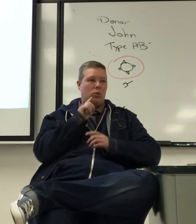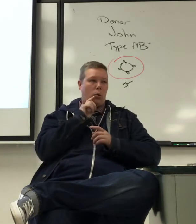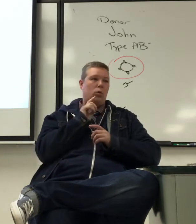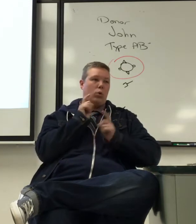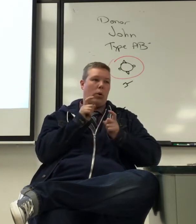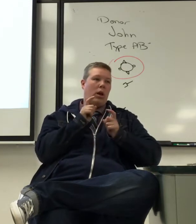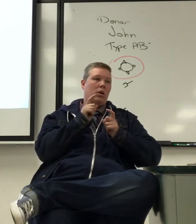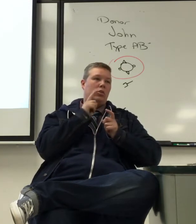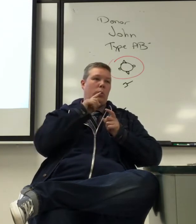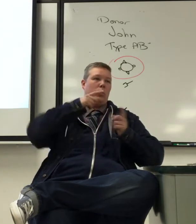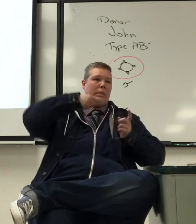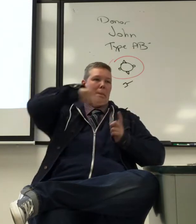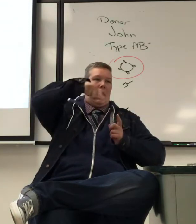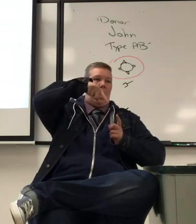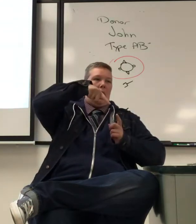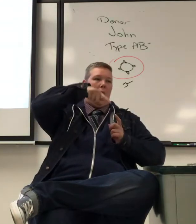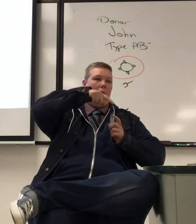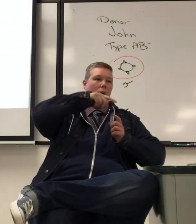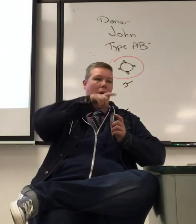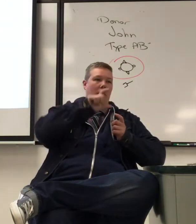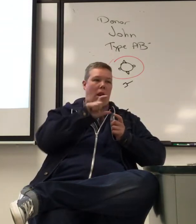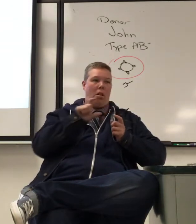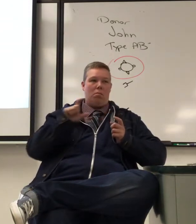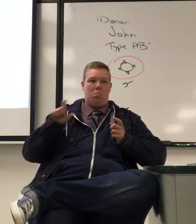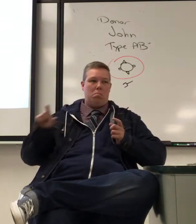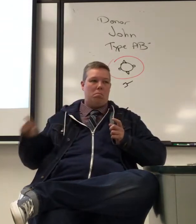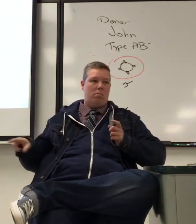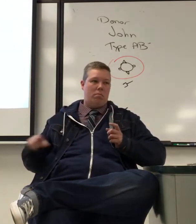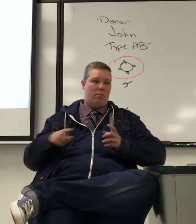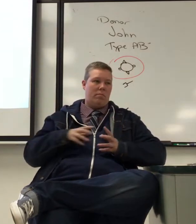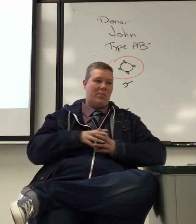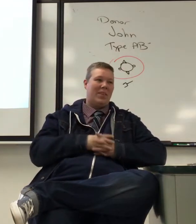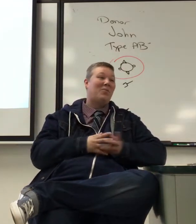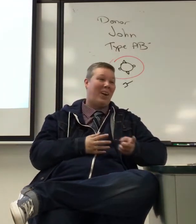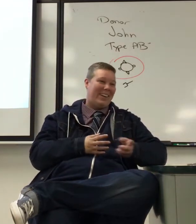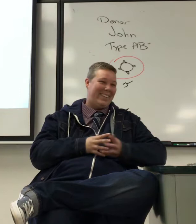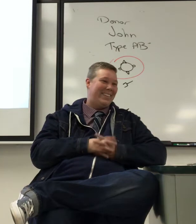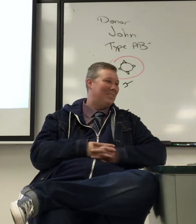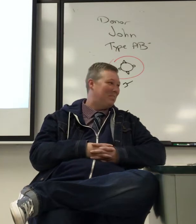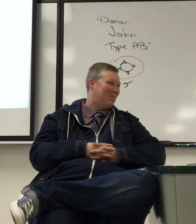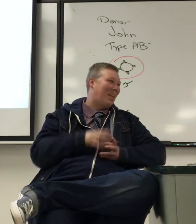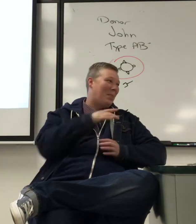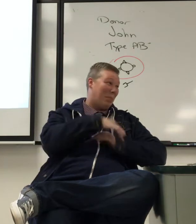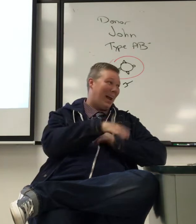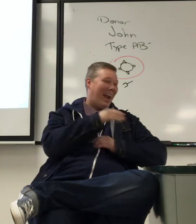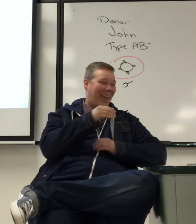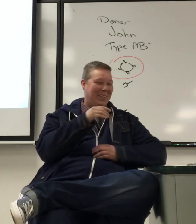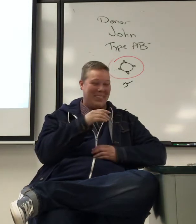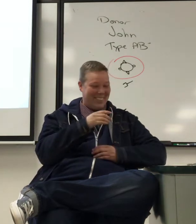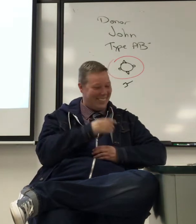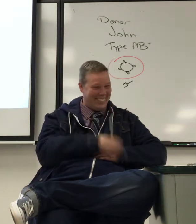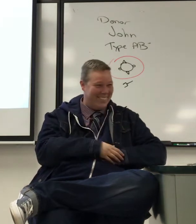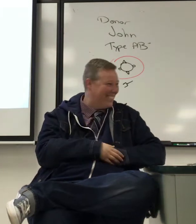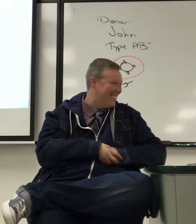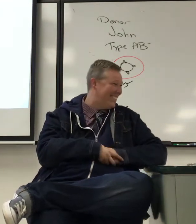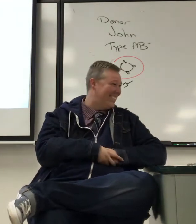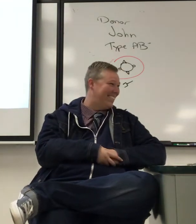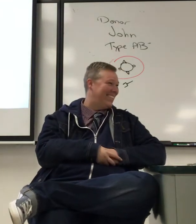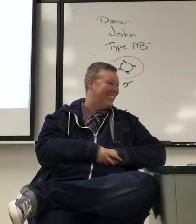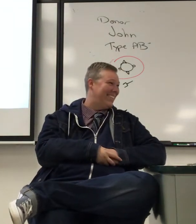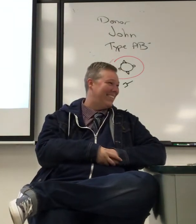receives blood, we don't want anything to attack it. So, okay, well, let's see. So, so I already mapped it out. So the next question is,